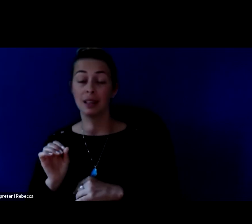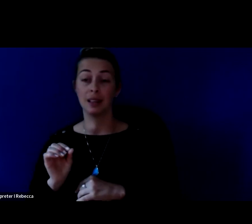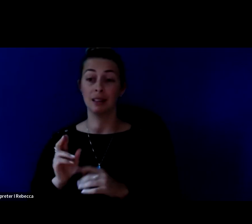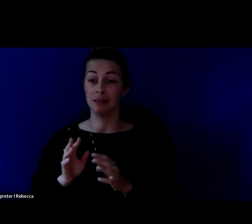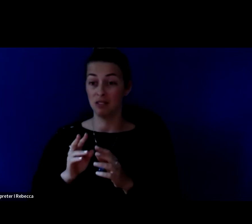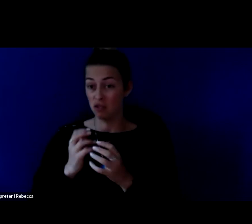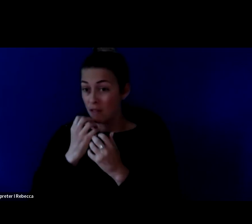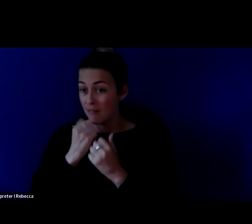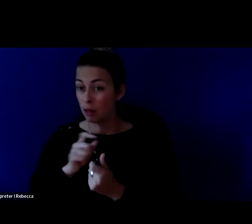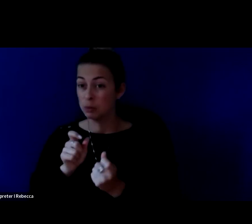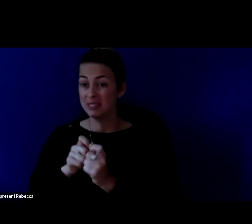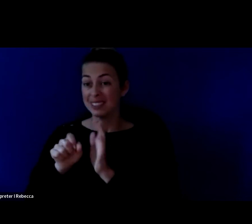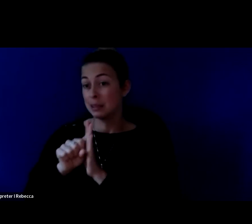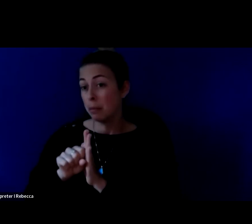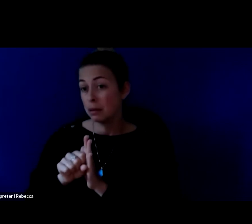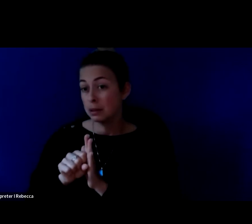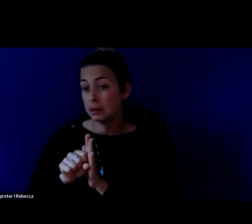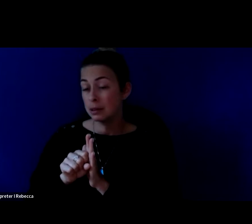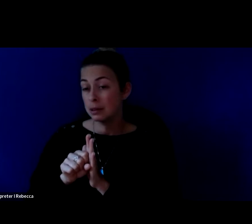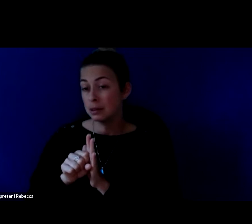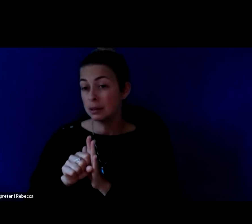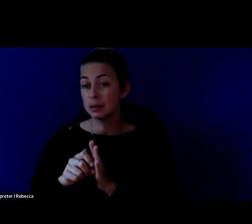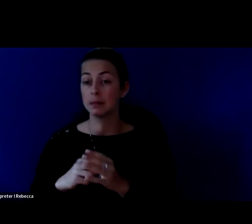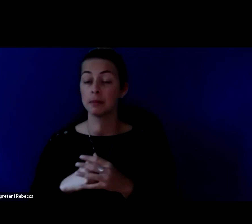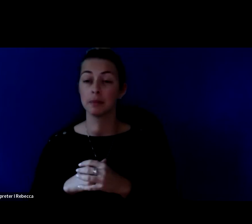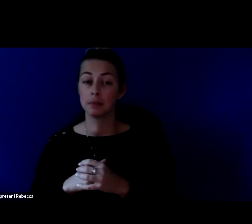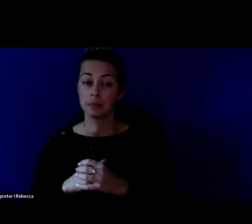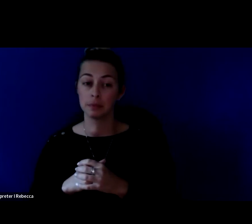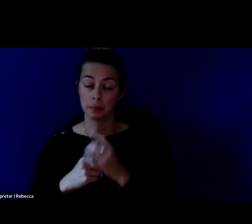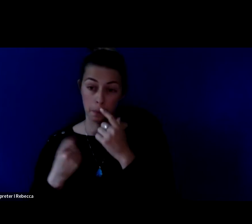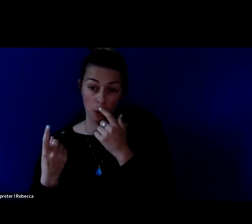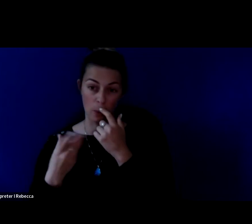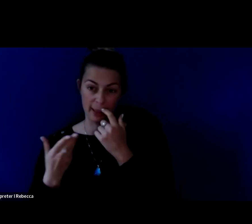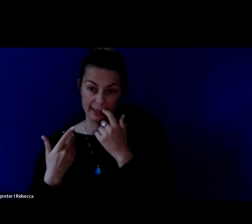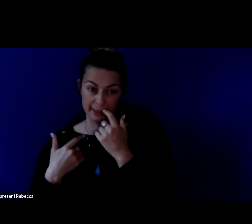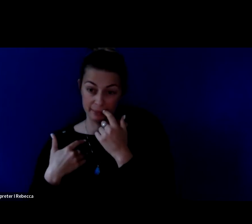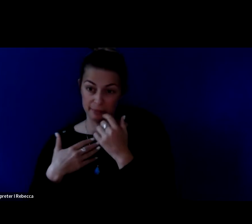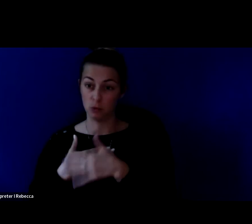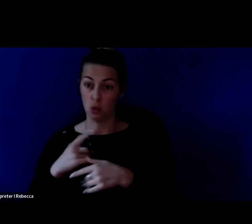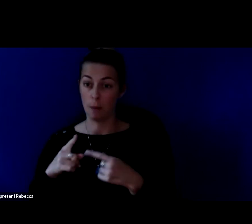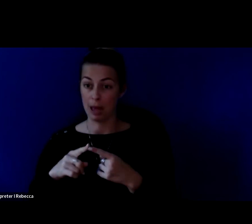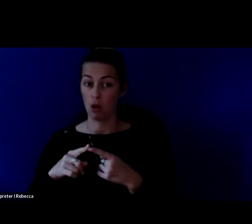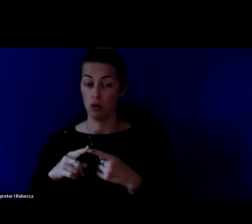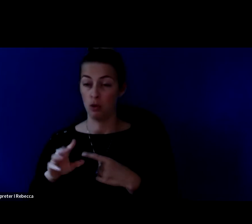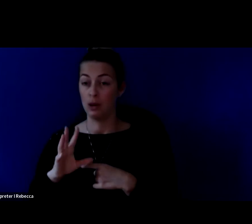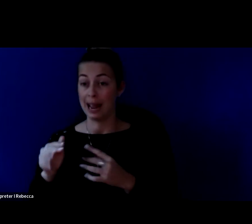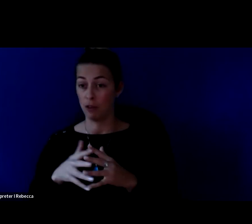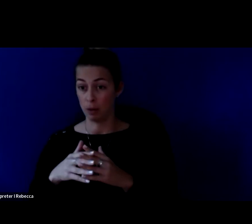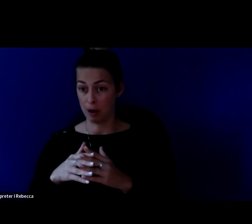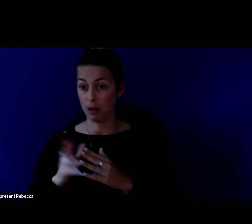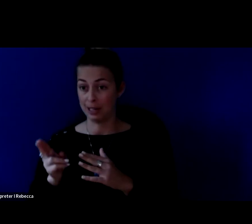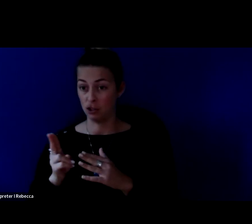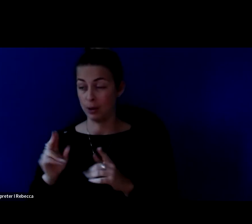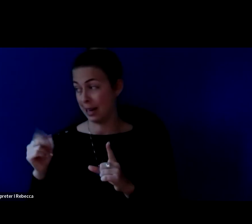symbols? One of the interesting things about African American history, and Andrew can speak to this given his expertise in the books he's